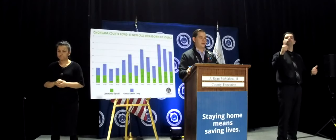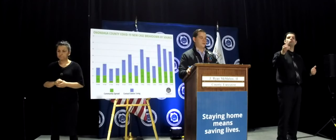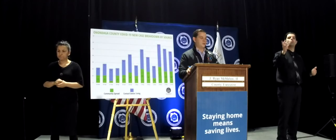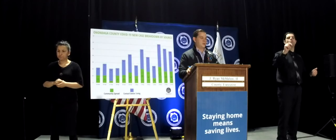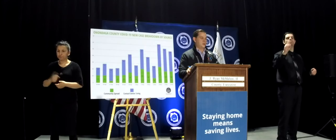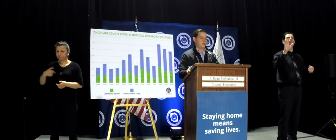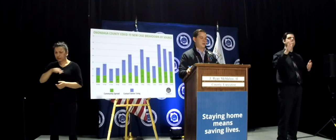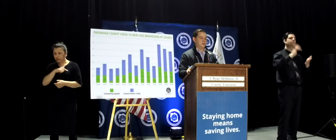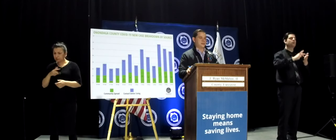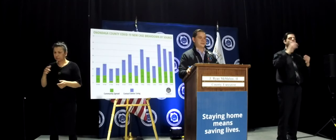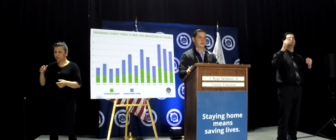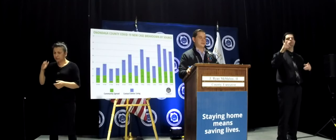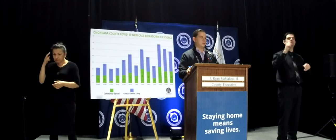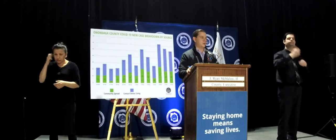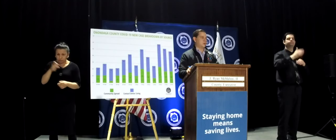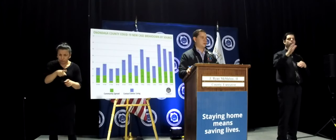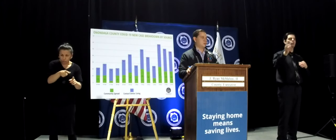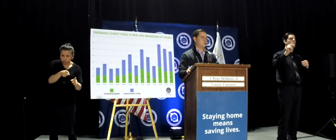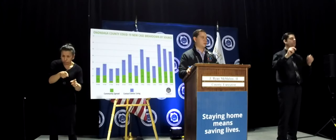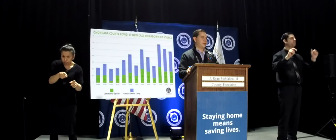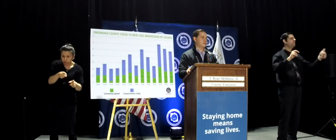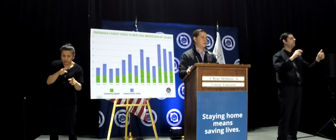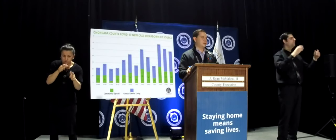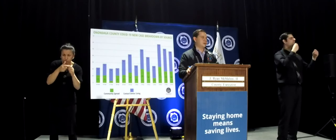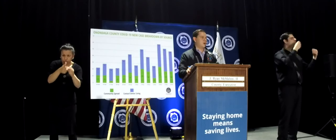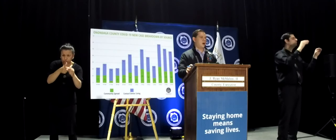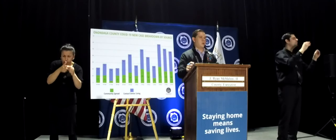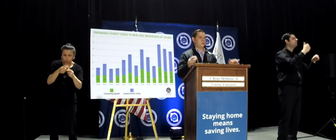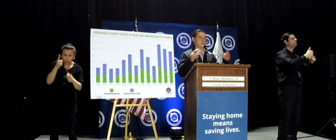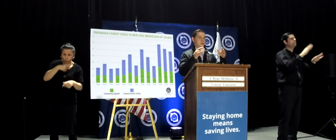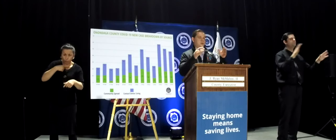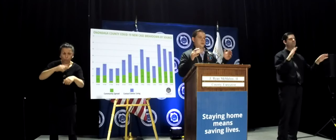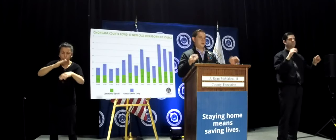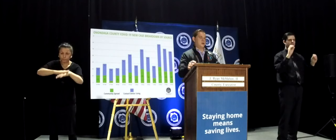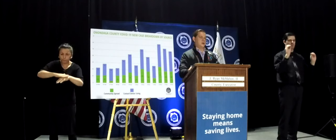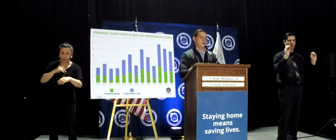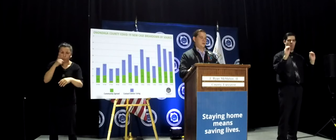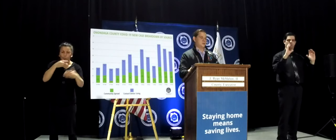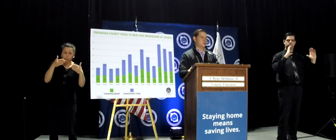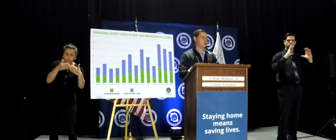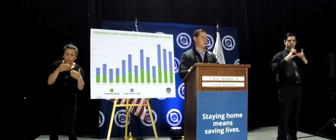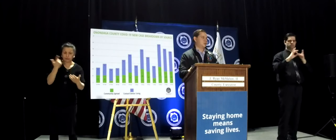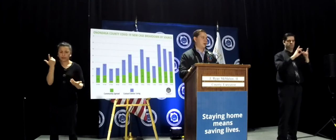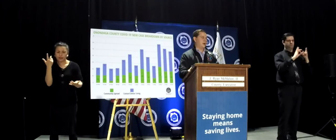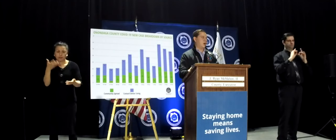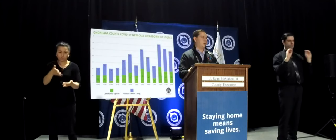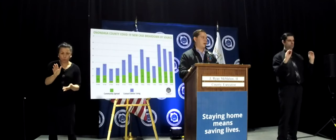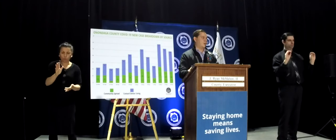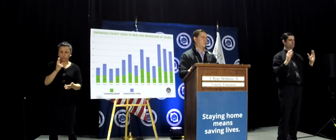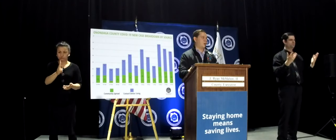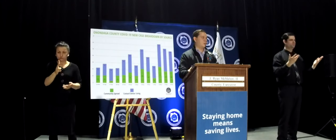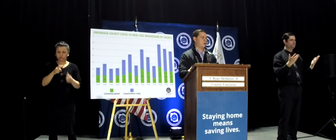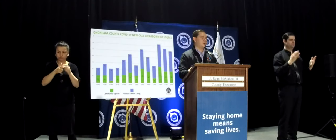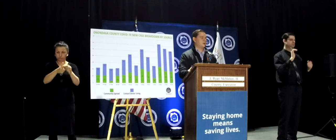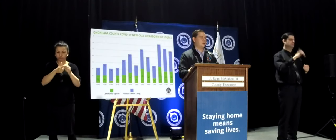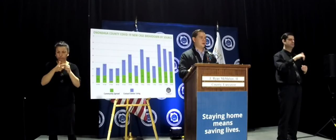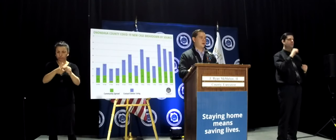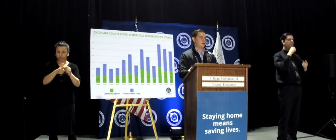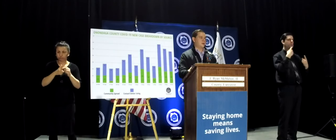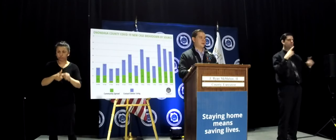rather have less testing locations, more testing, all within a strategic way to help our health